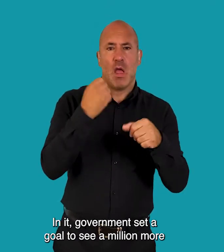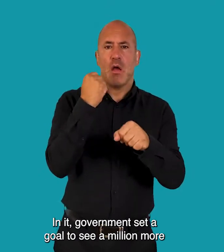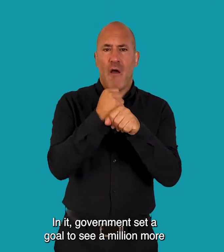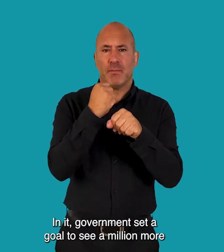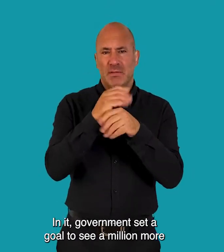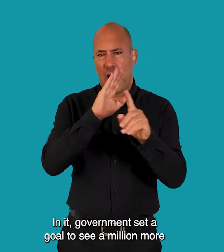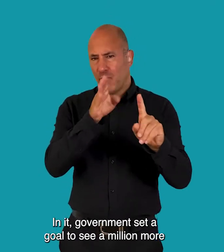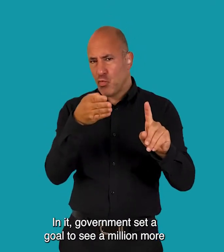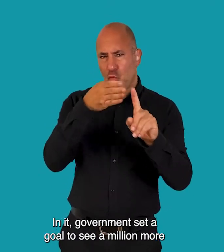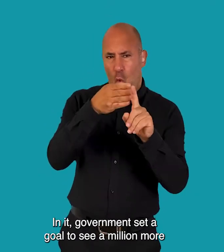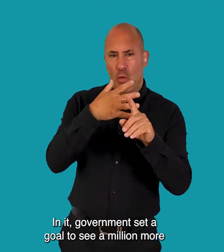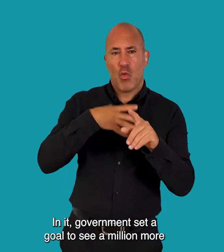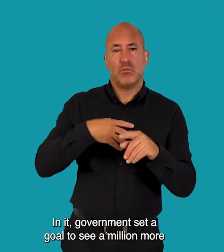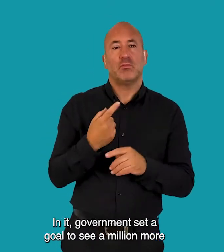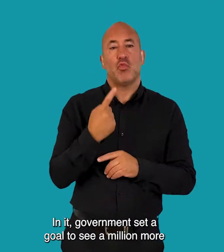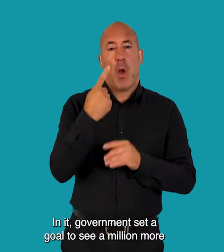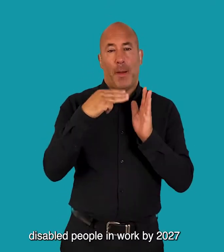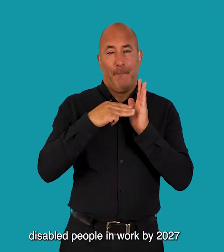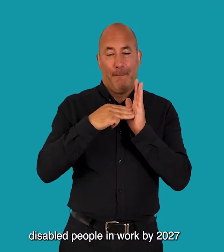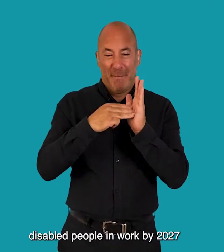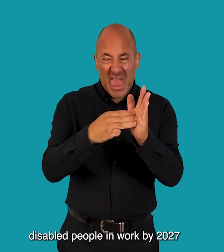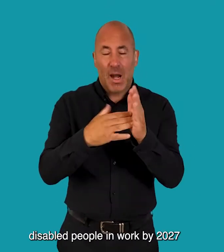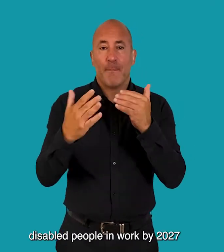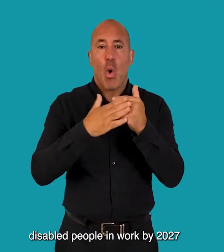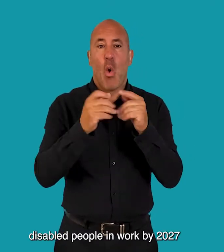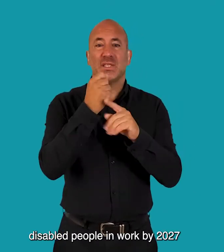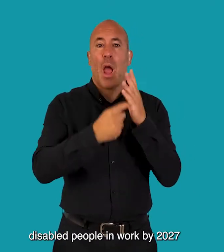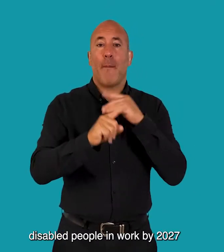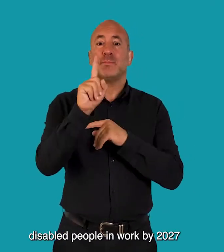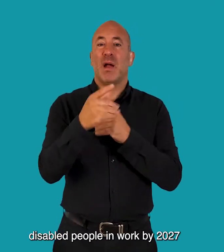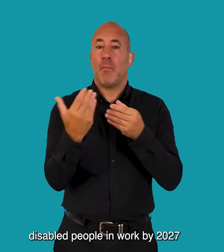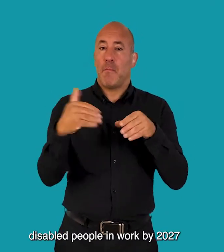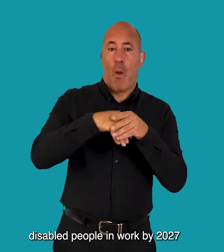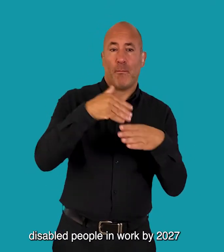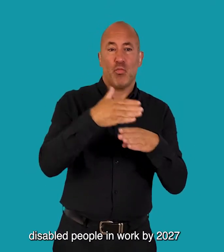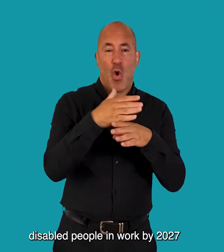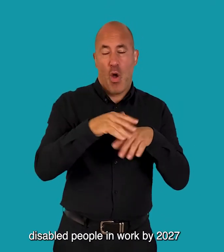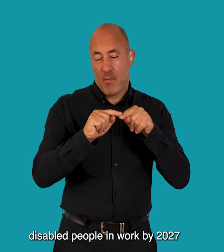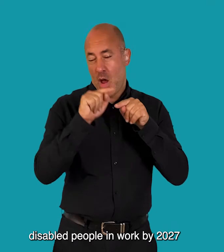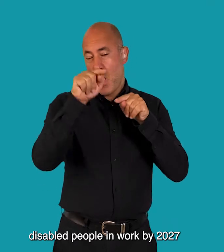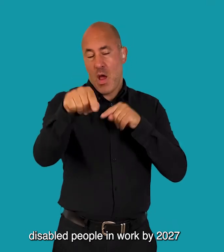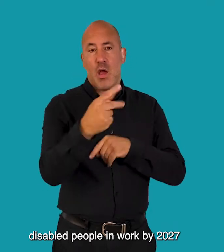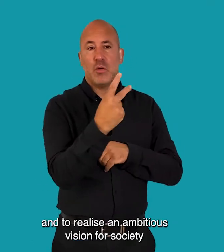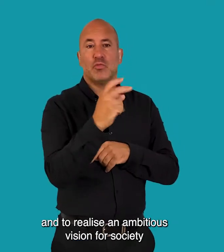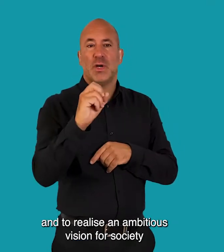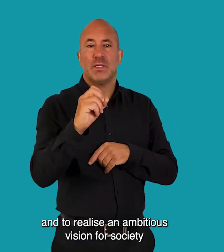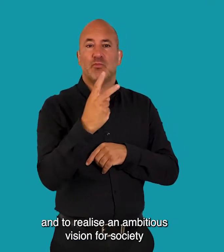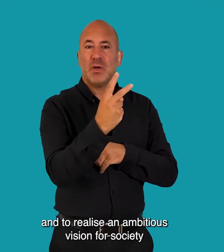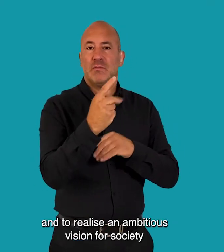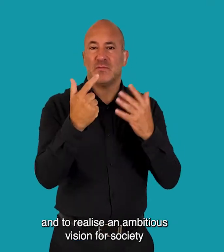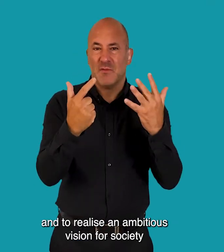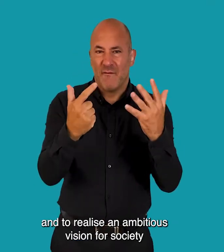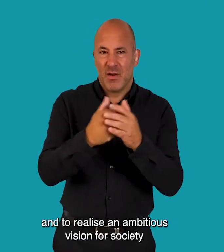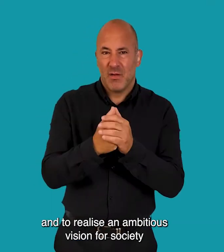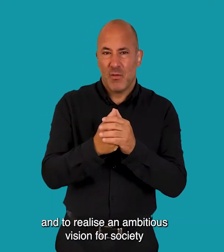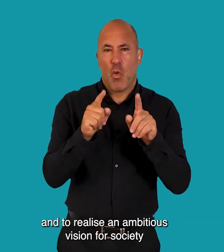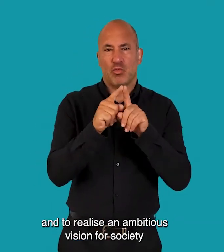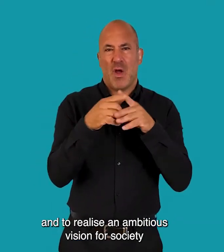set a goal to see 1 million more disabled people in work by 2027, and to realise an ambitious vision